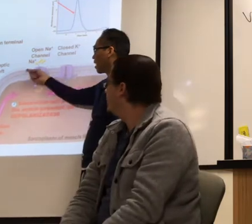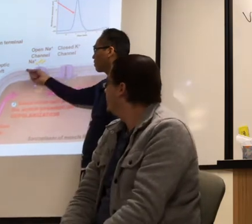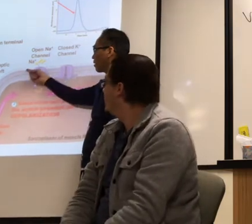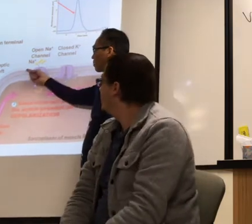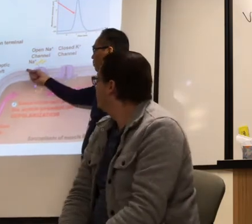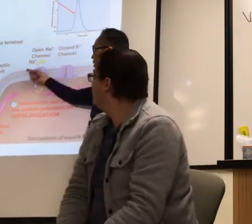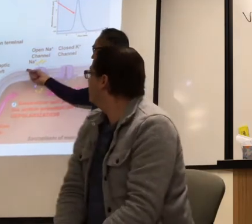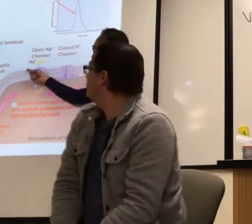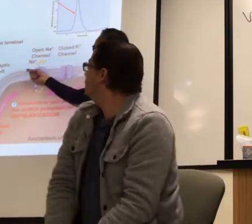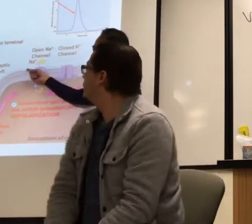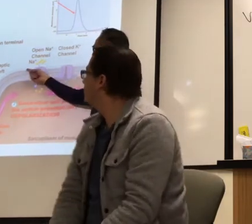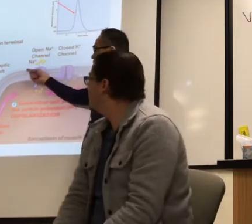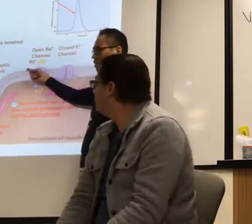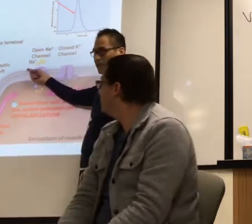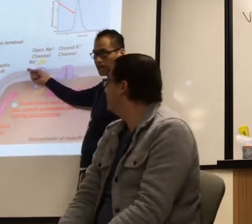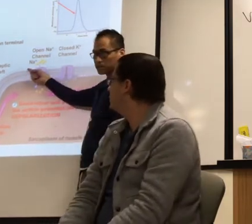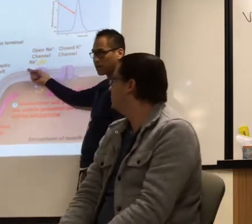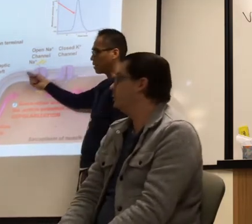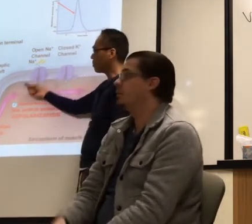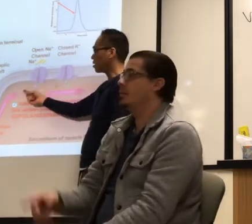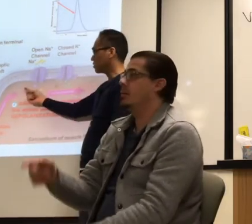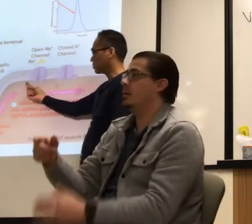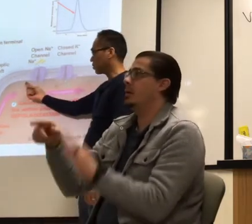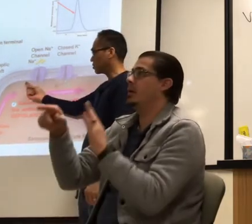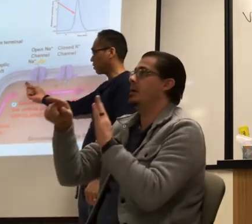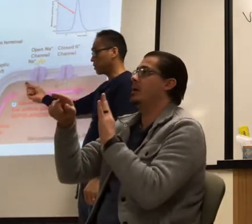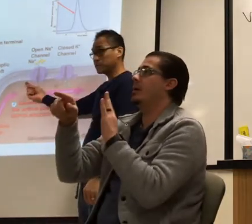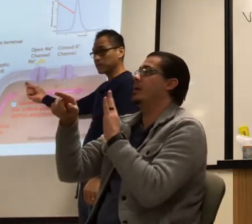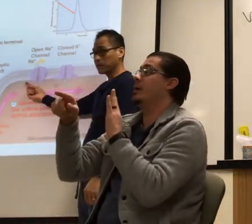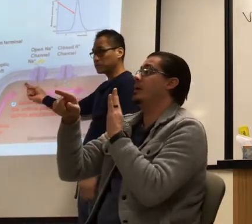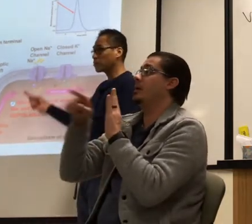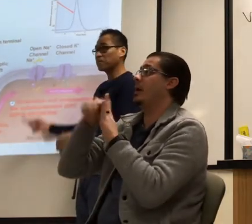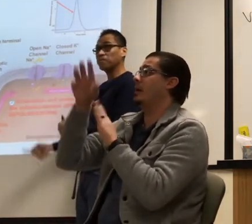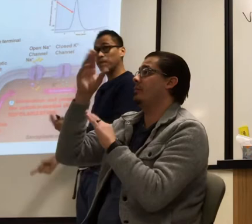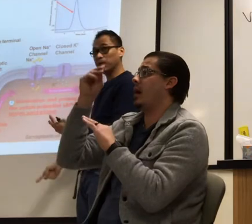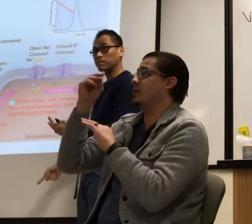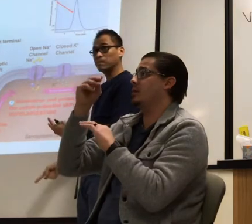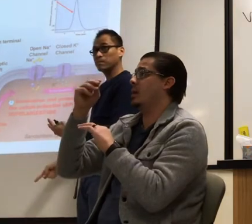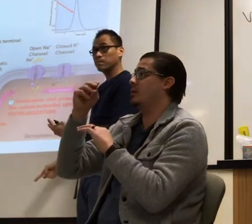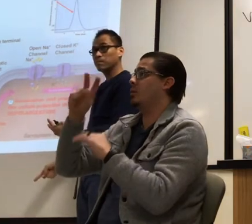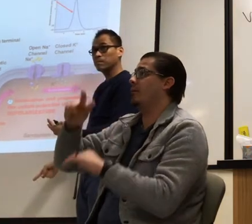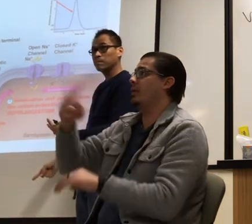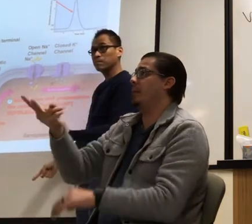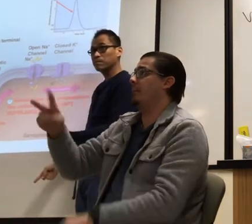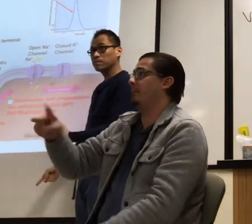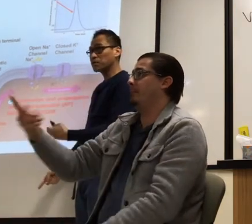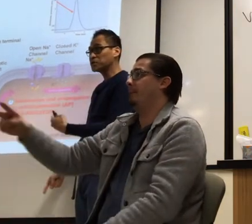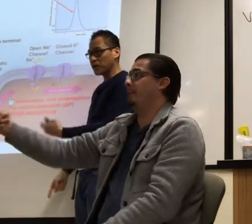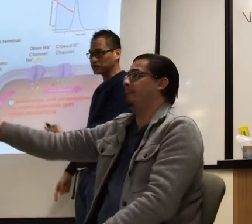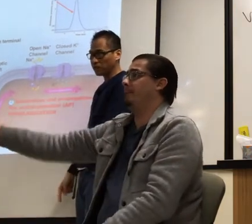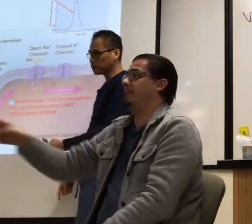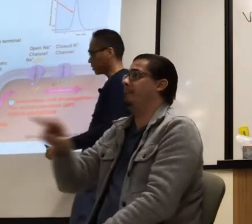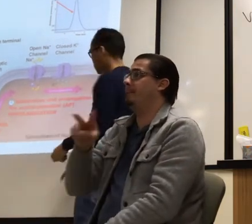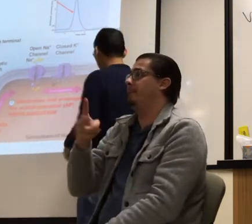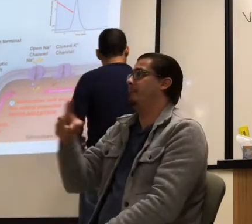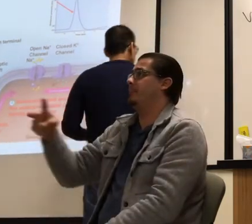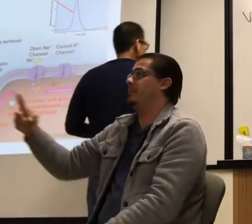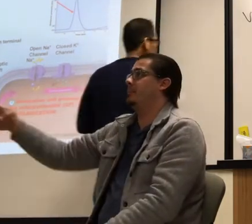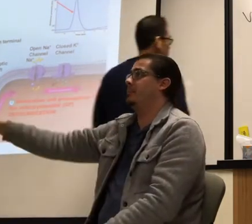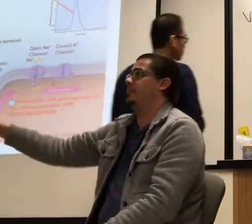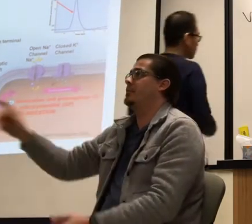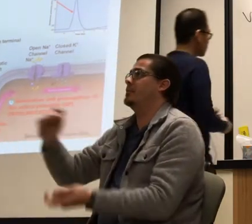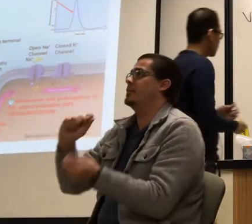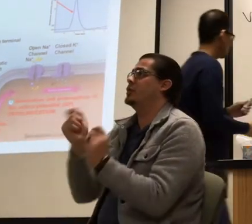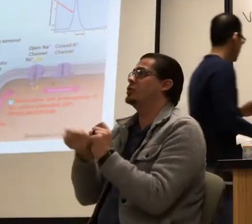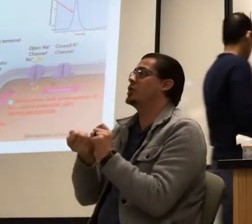And it'll have negative charges on the outside and positive charges on the inside. So you're going to flip it. You're going to change the voltage.